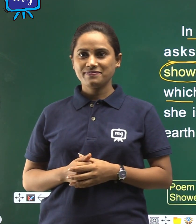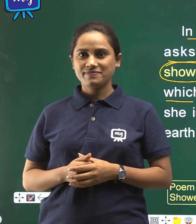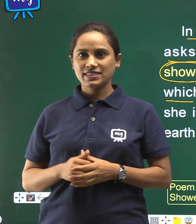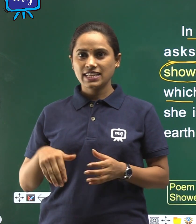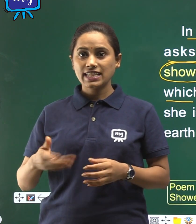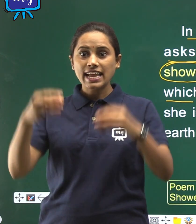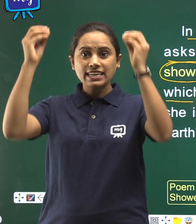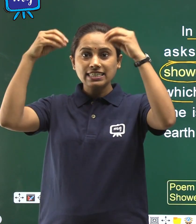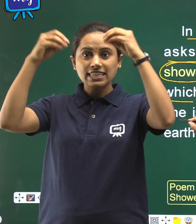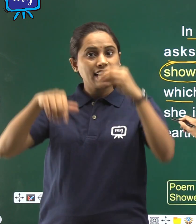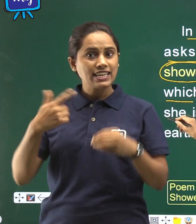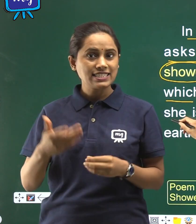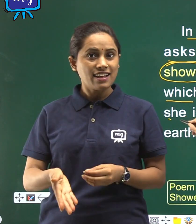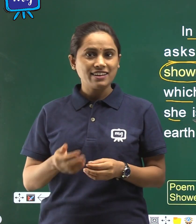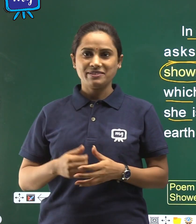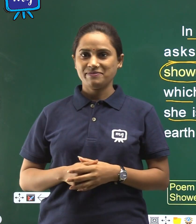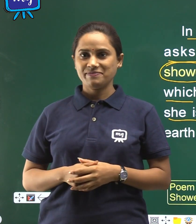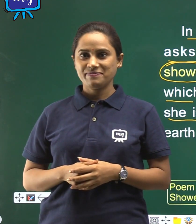that she is the